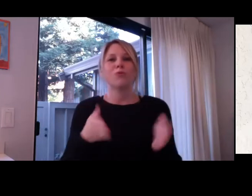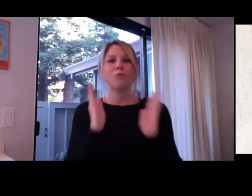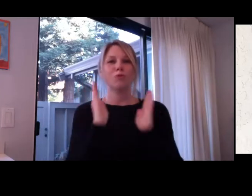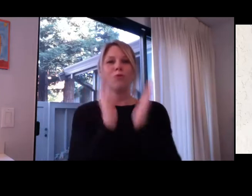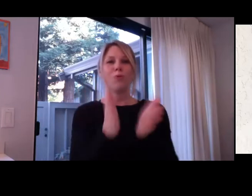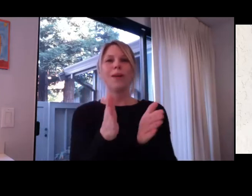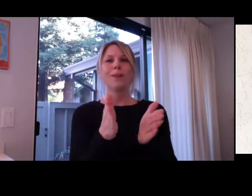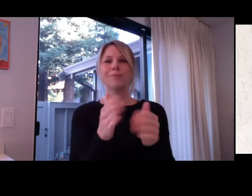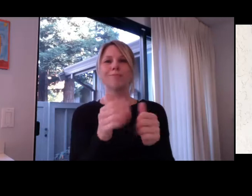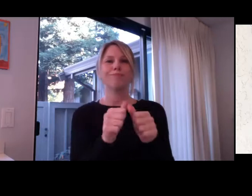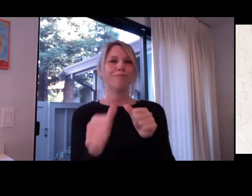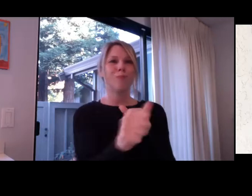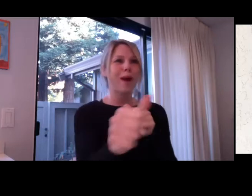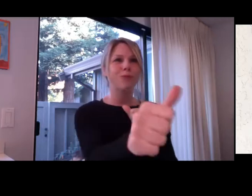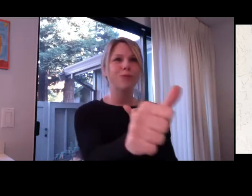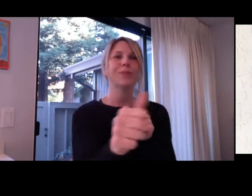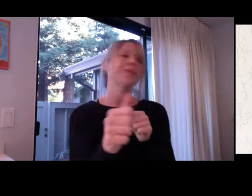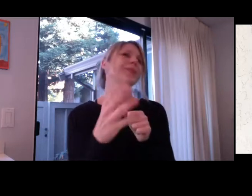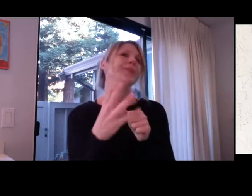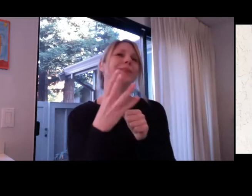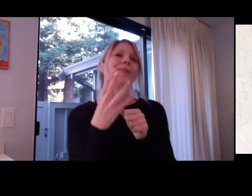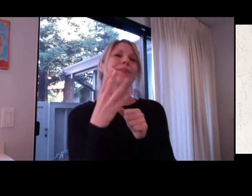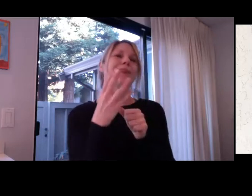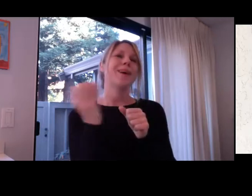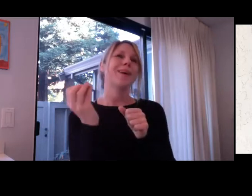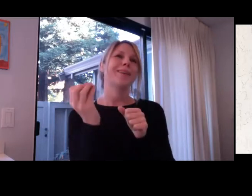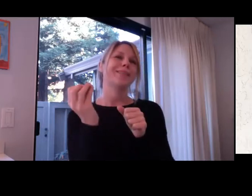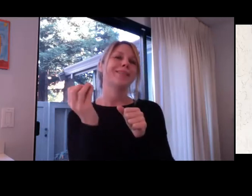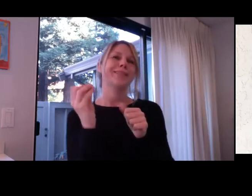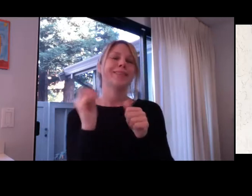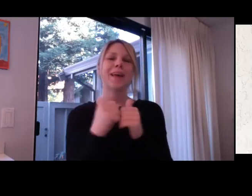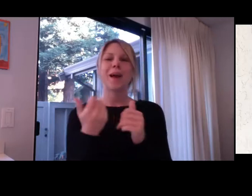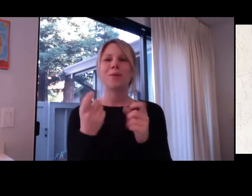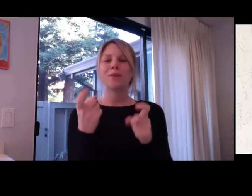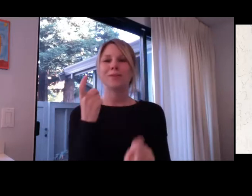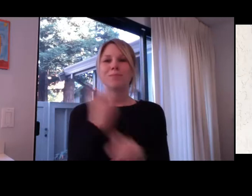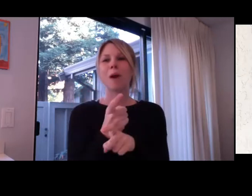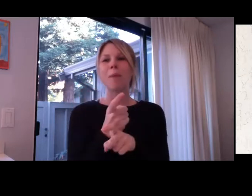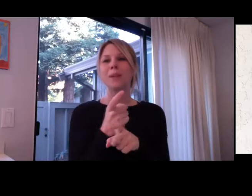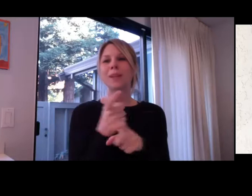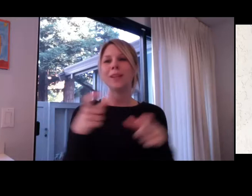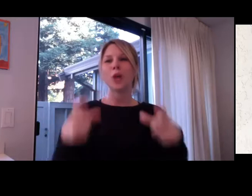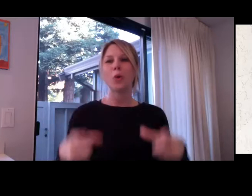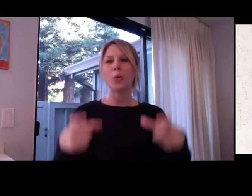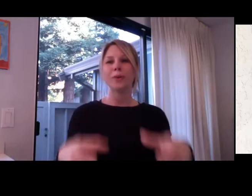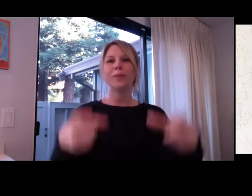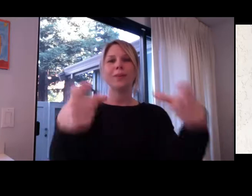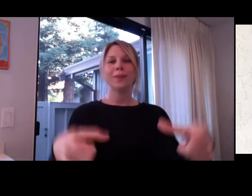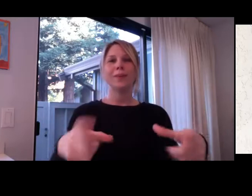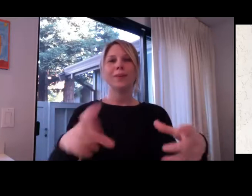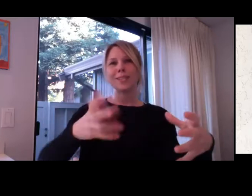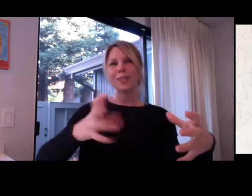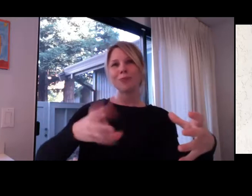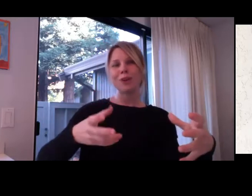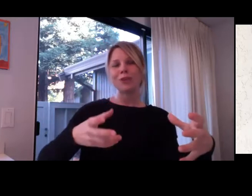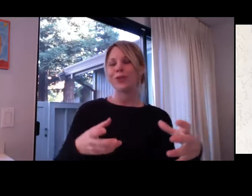most direct route, and how to properly load